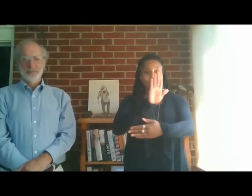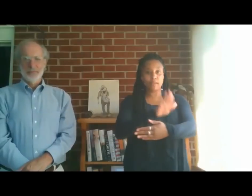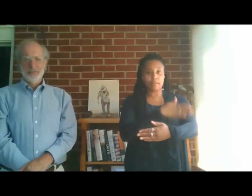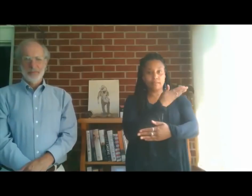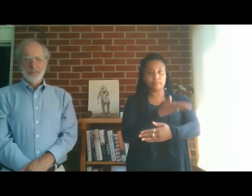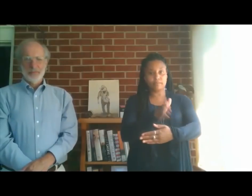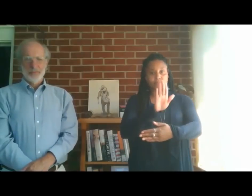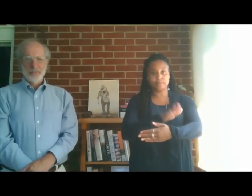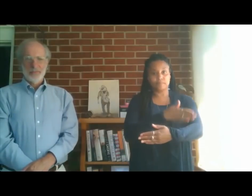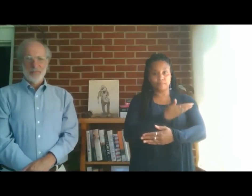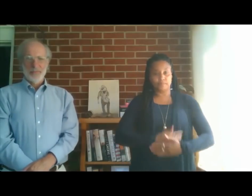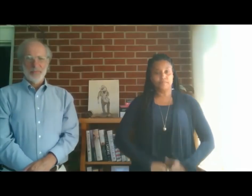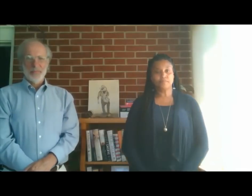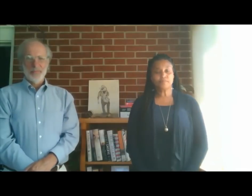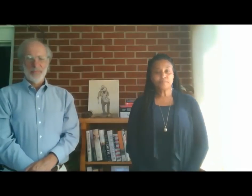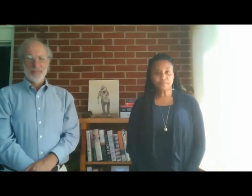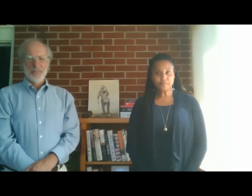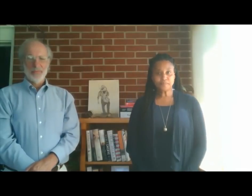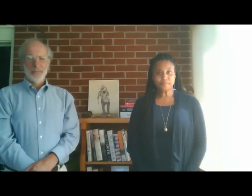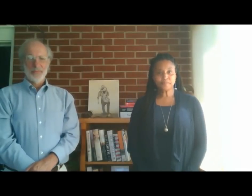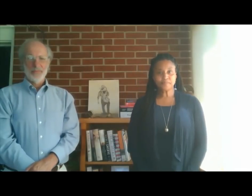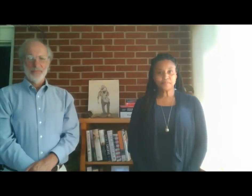Music.